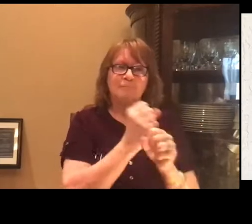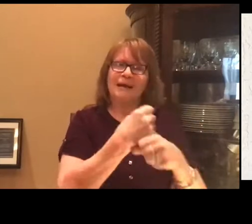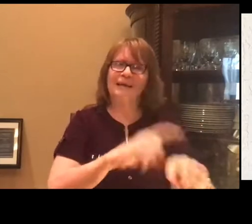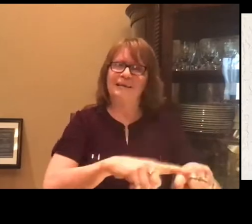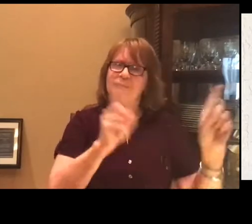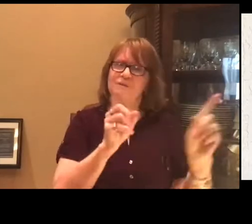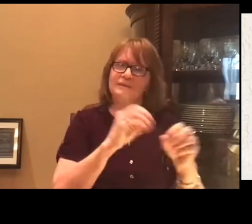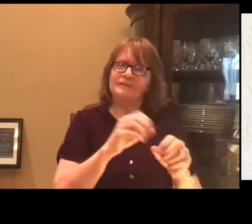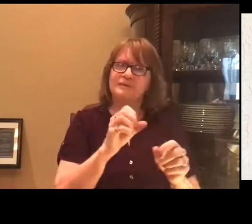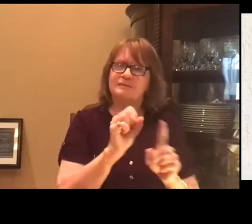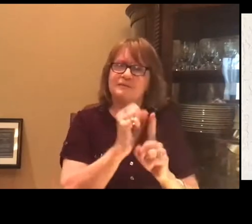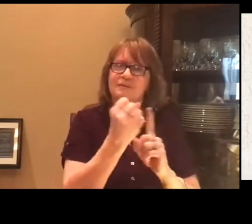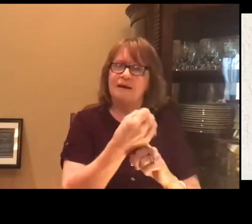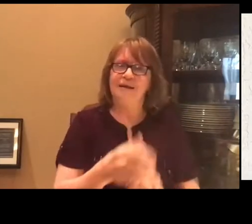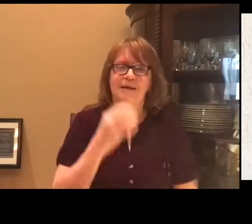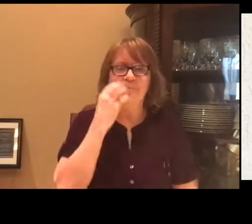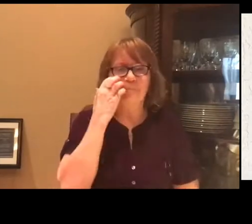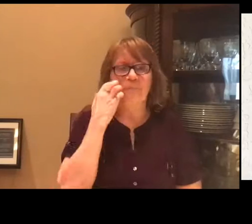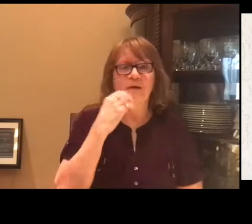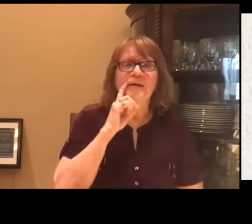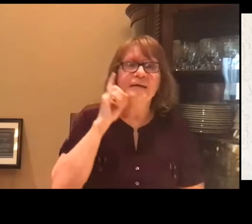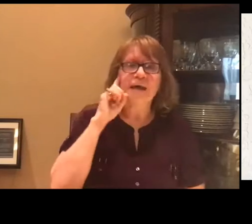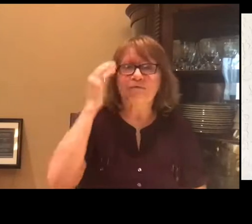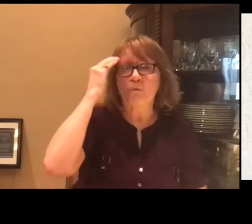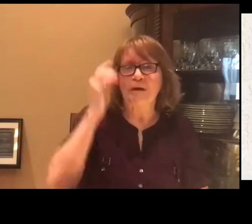Leo Jacobs, a good friend of my dad's.